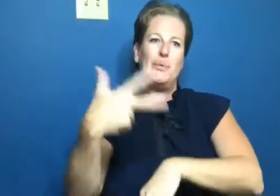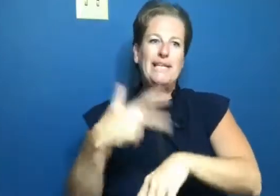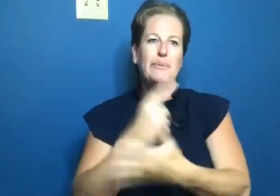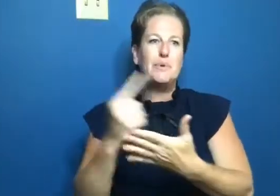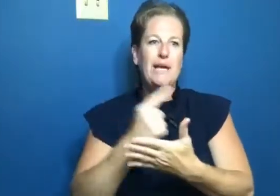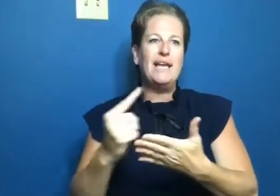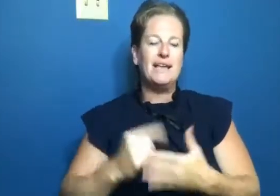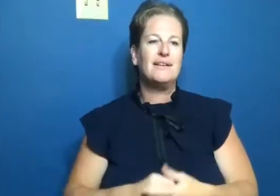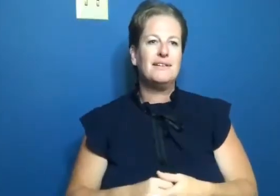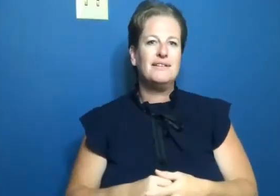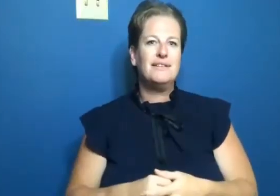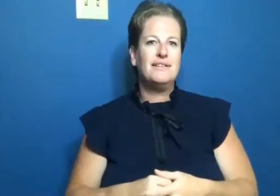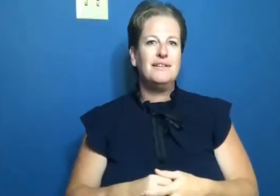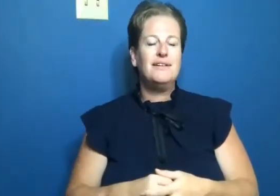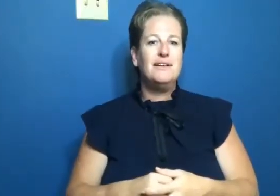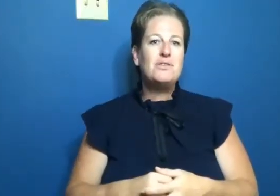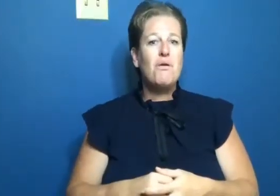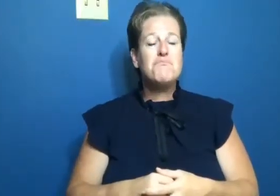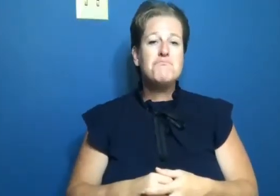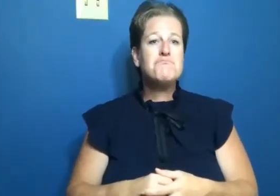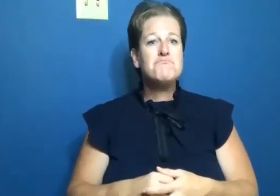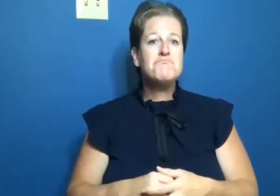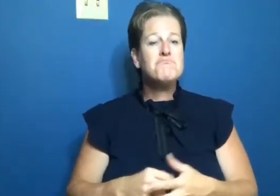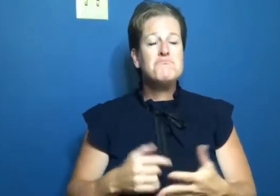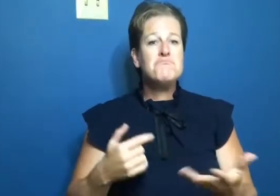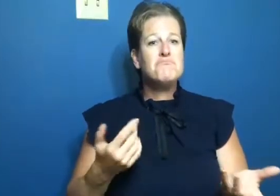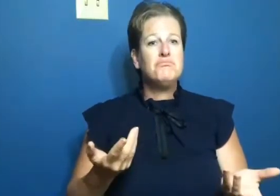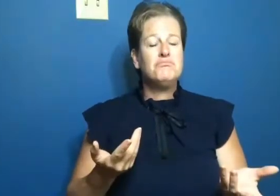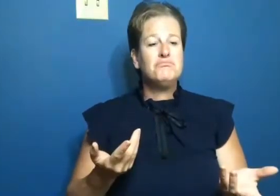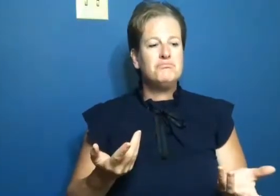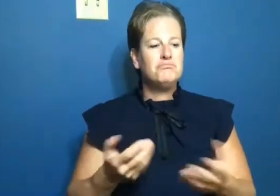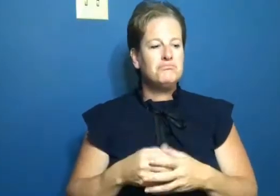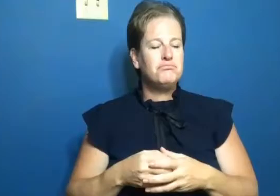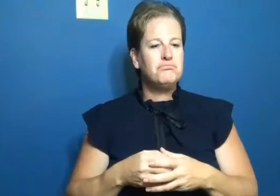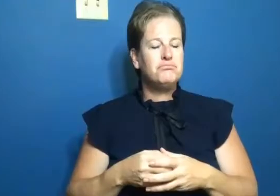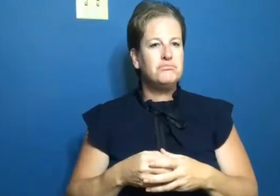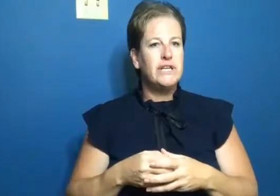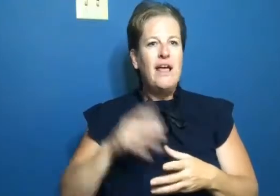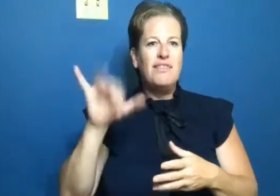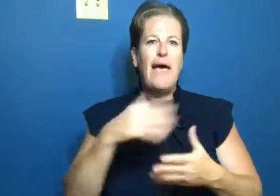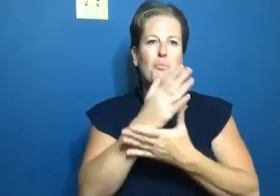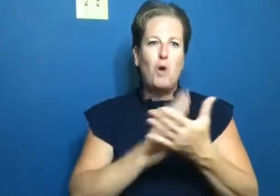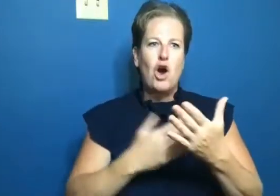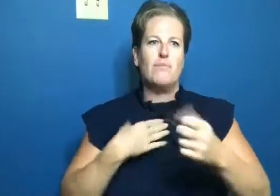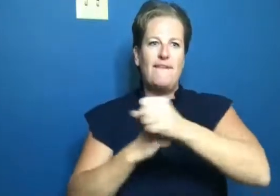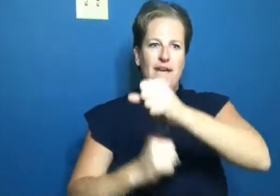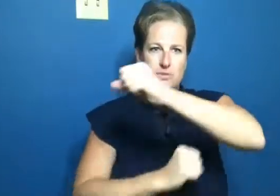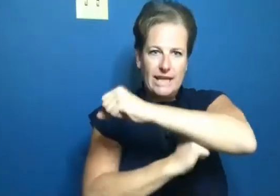I've kind of continued that part of my foundation that I received when I came to